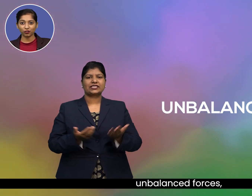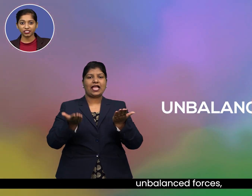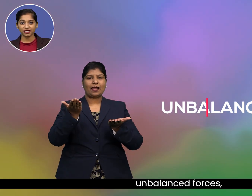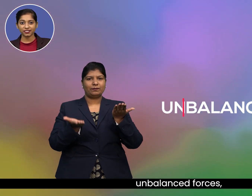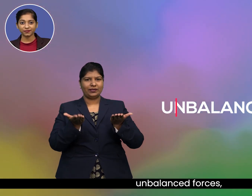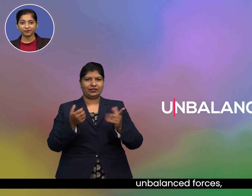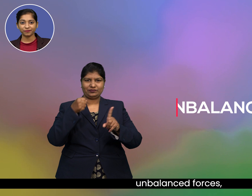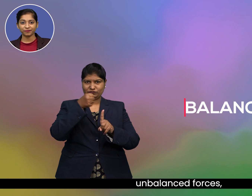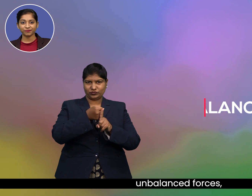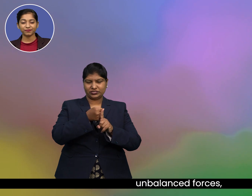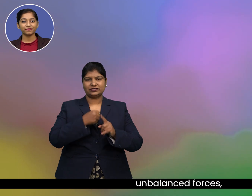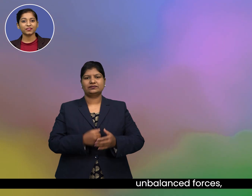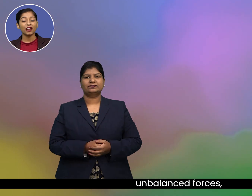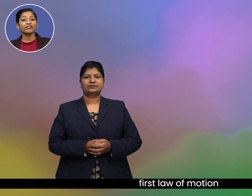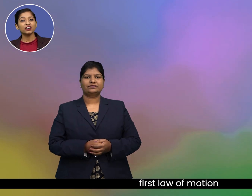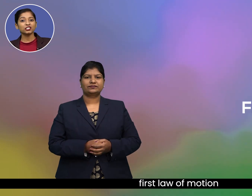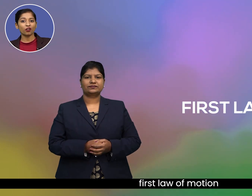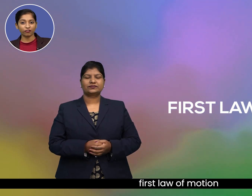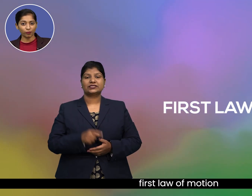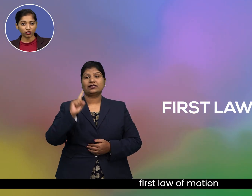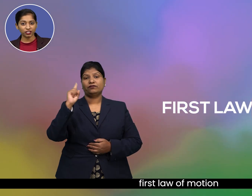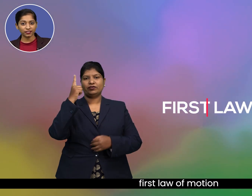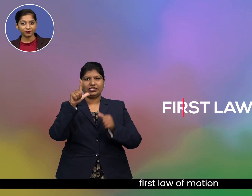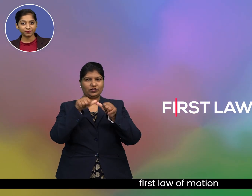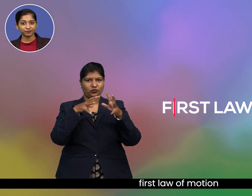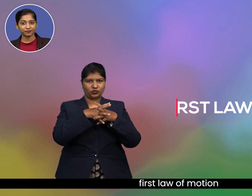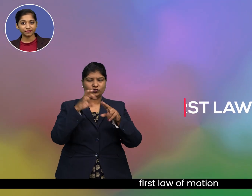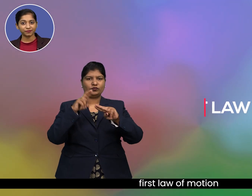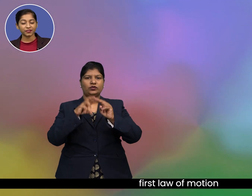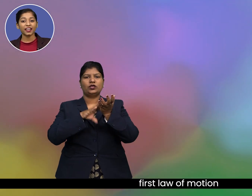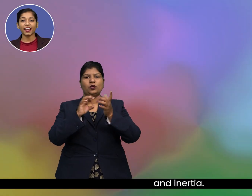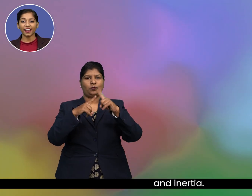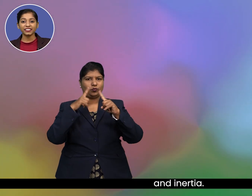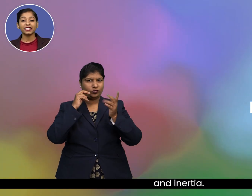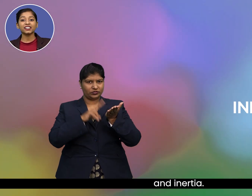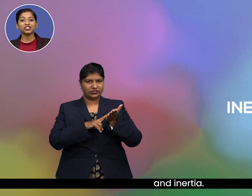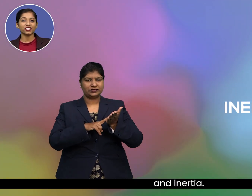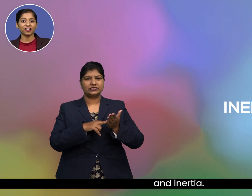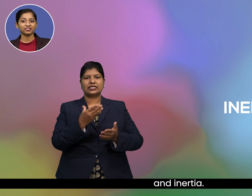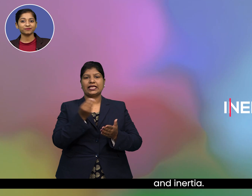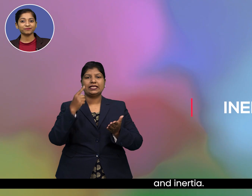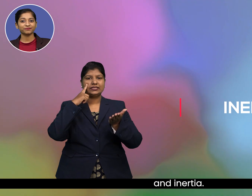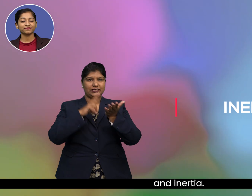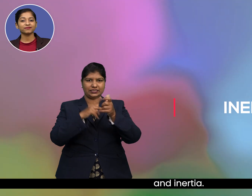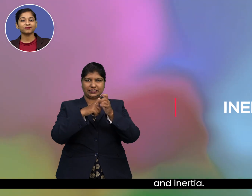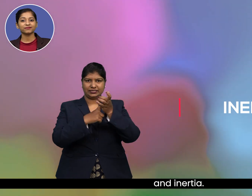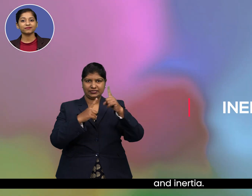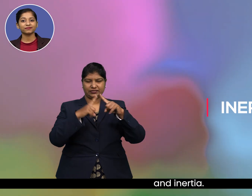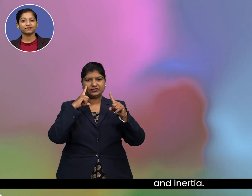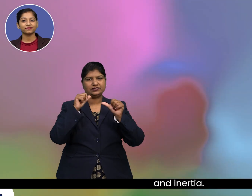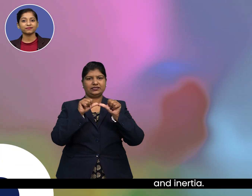unbalanced forces, first law of motion and inertia.